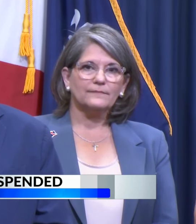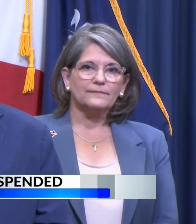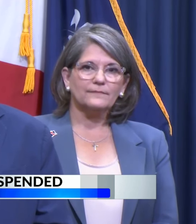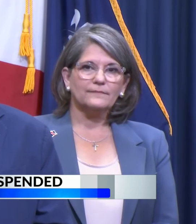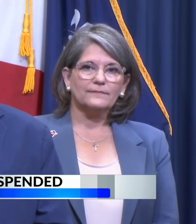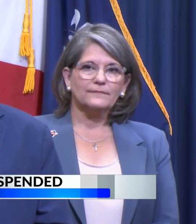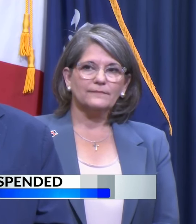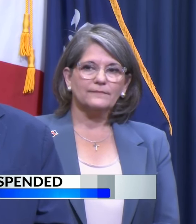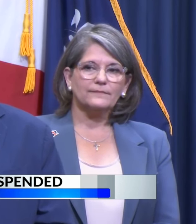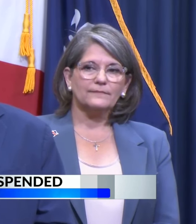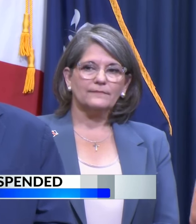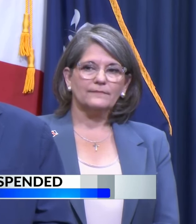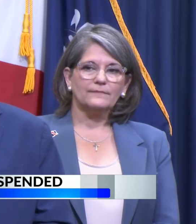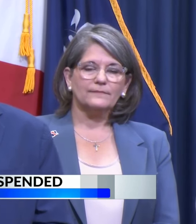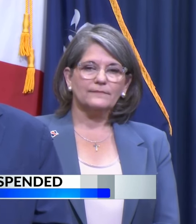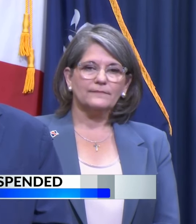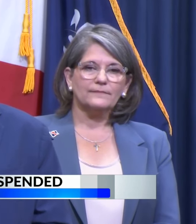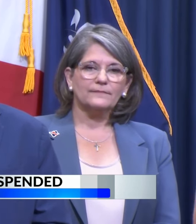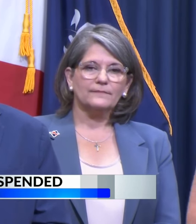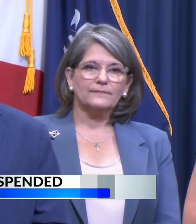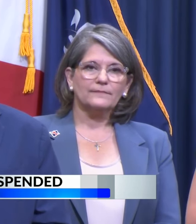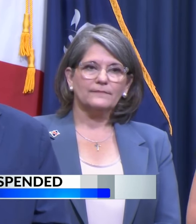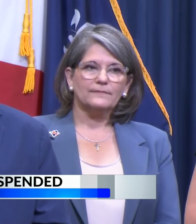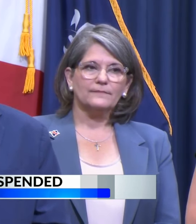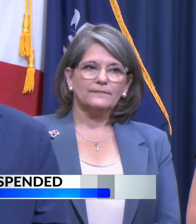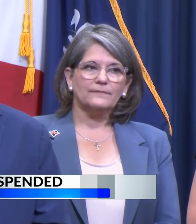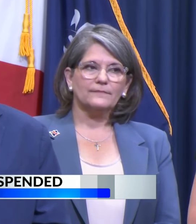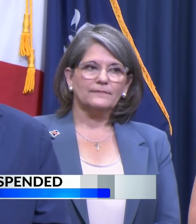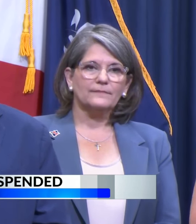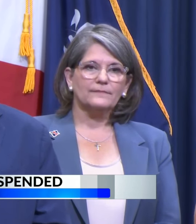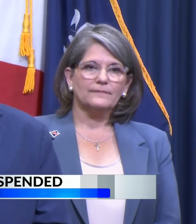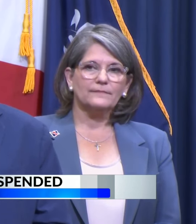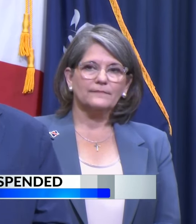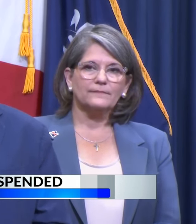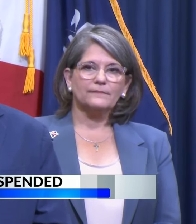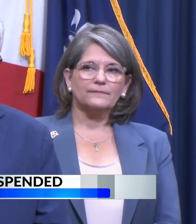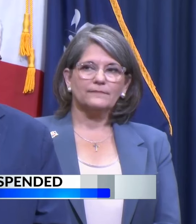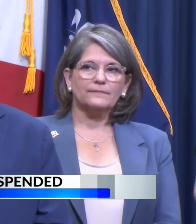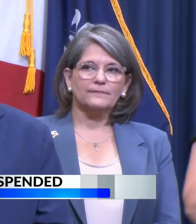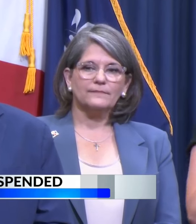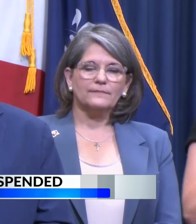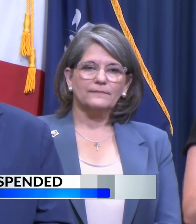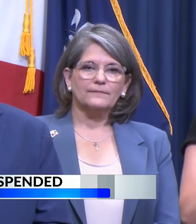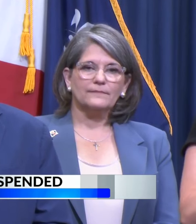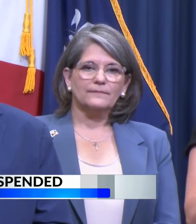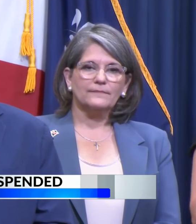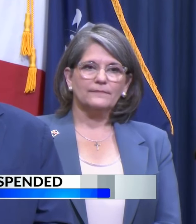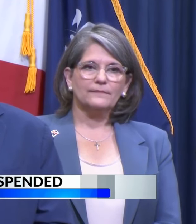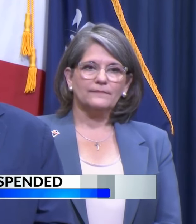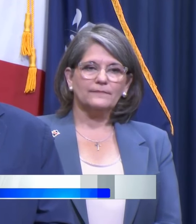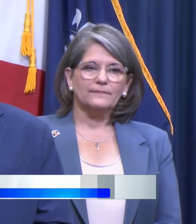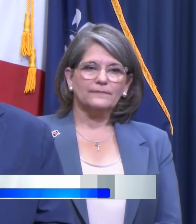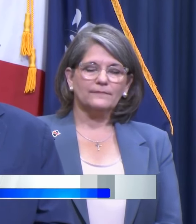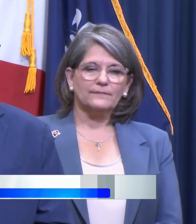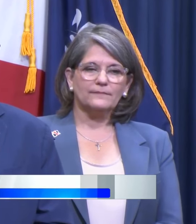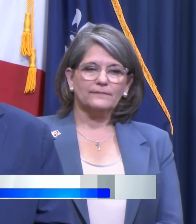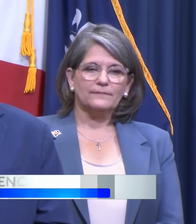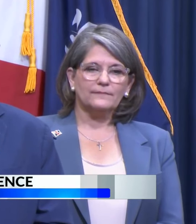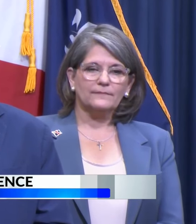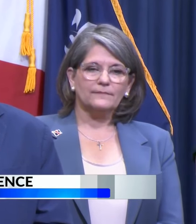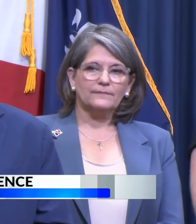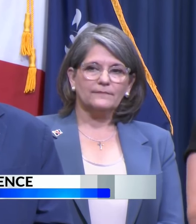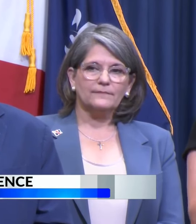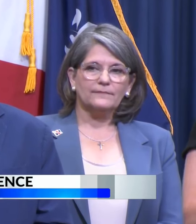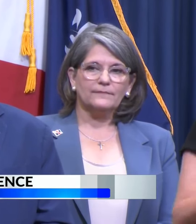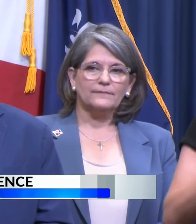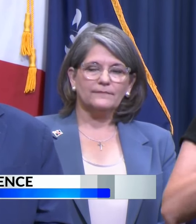fine. As everyone here on this stage, we've been through this before, and we're preparing for everything that we can prepare for. We